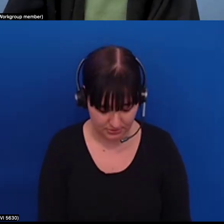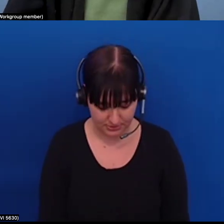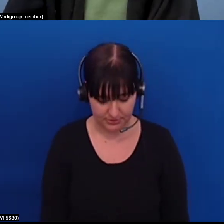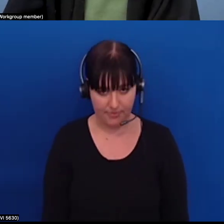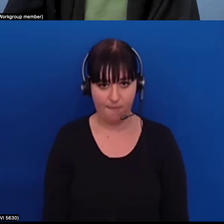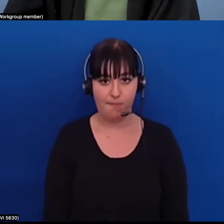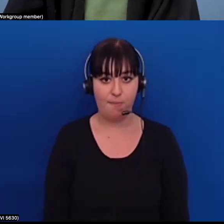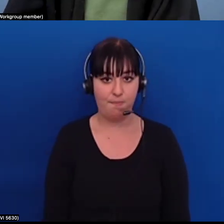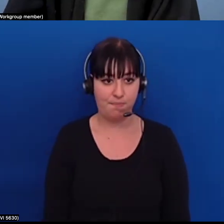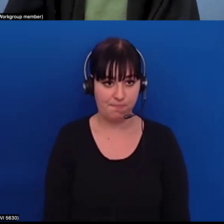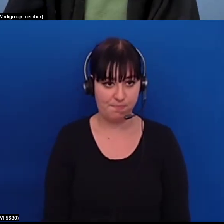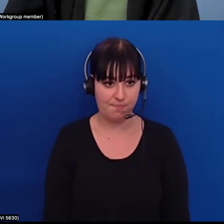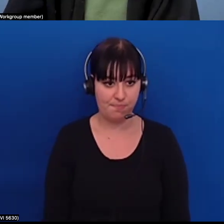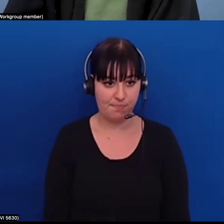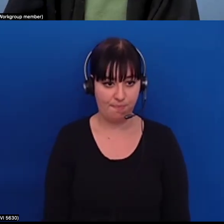are?